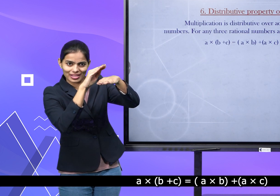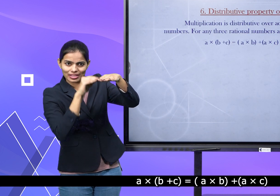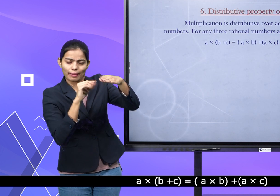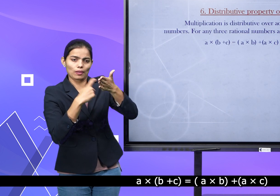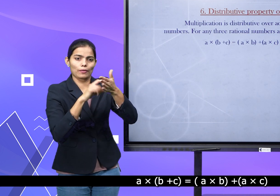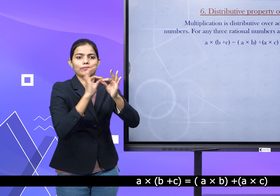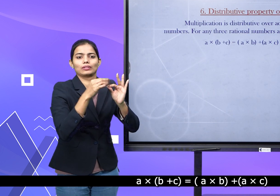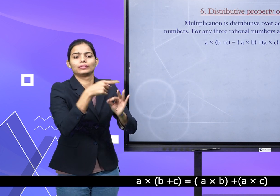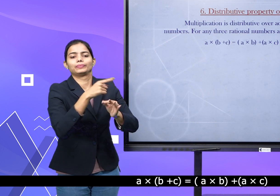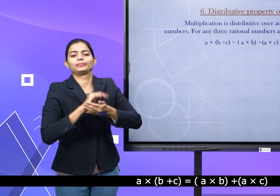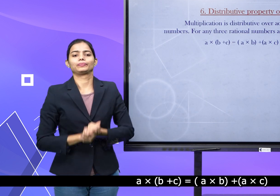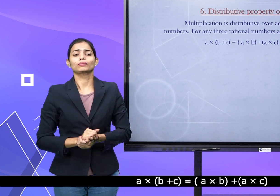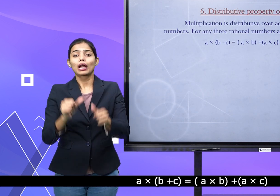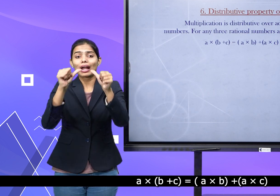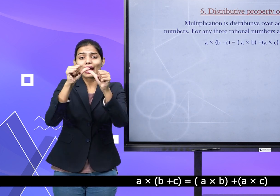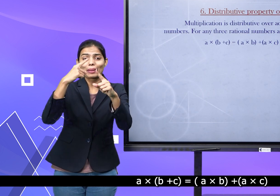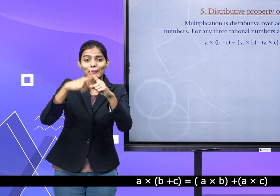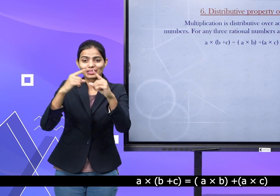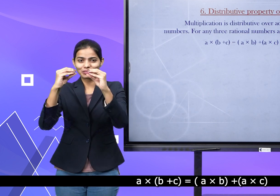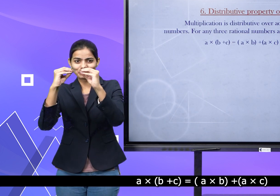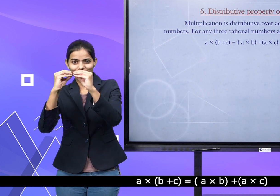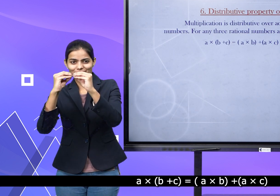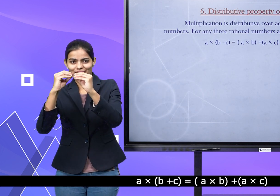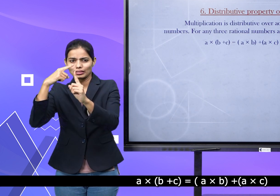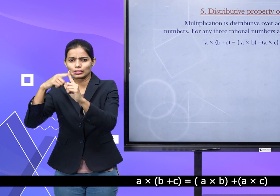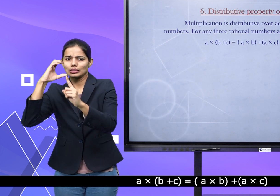to a into b plus a into c.